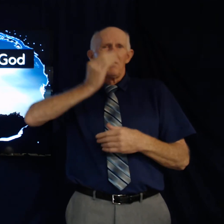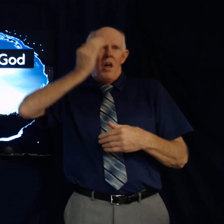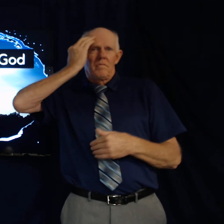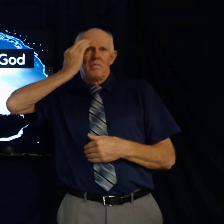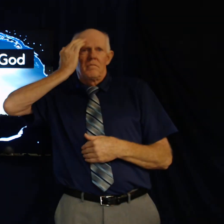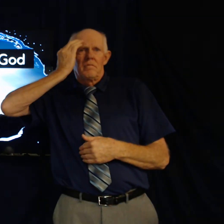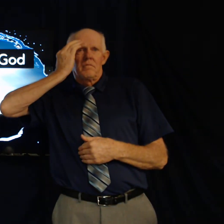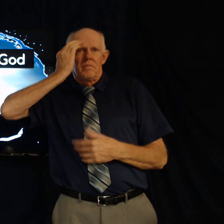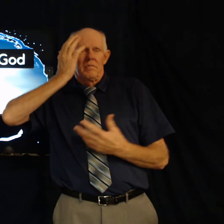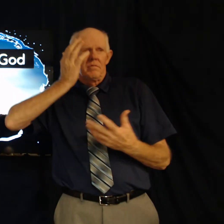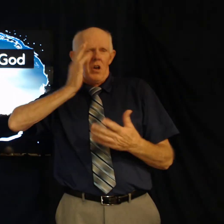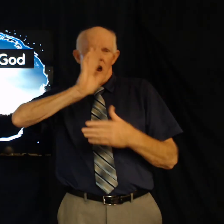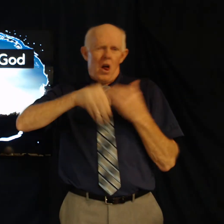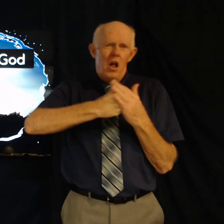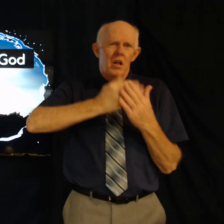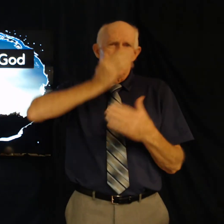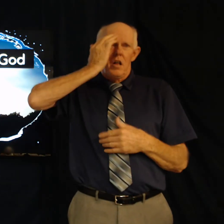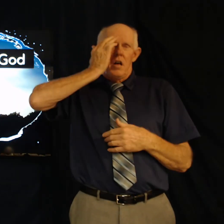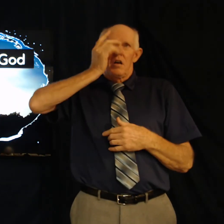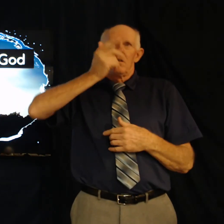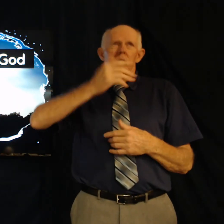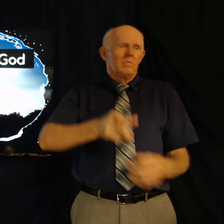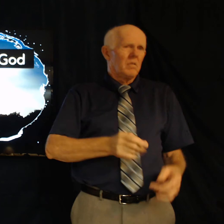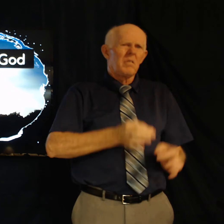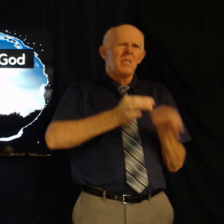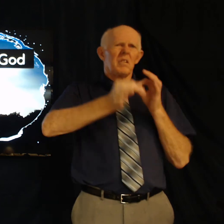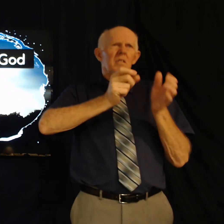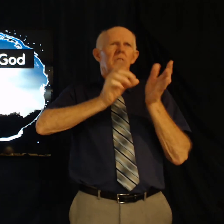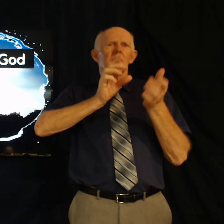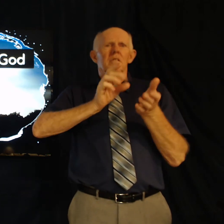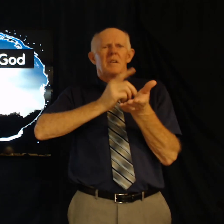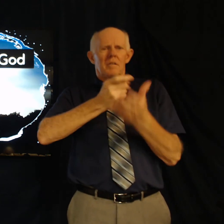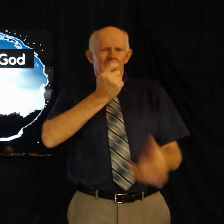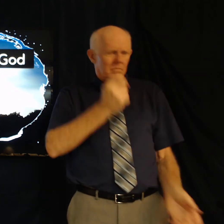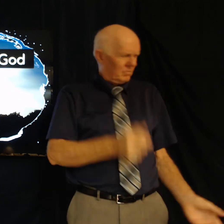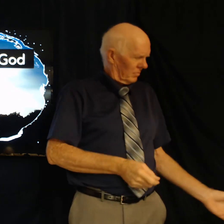Omni. Do you know what this means? It means all knowing.